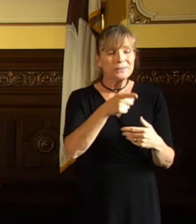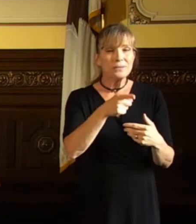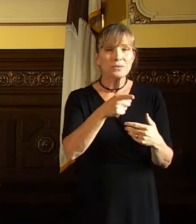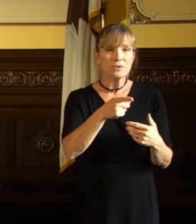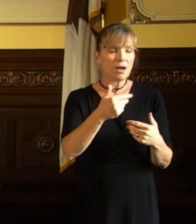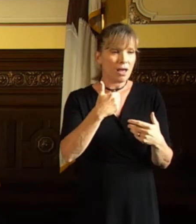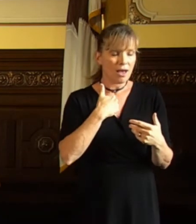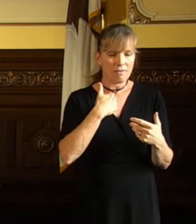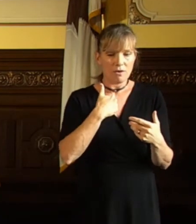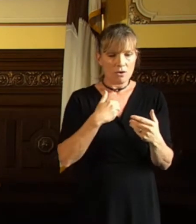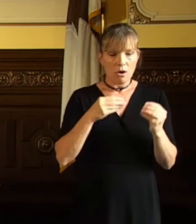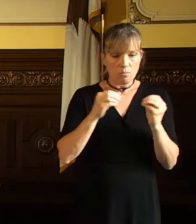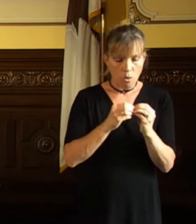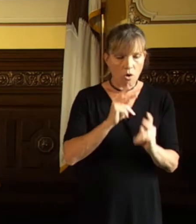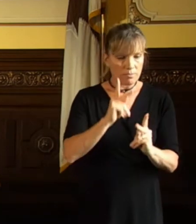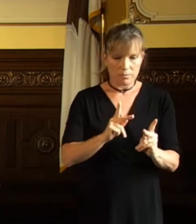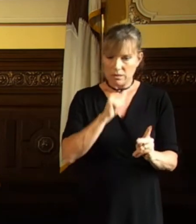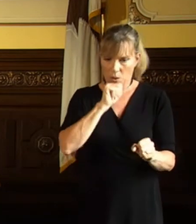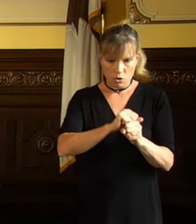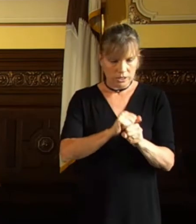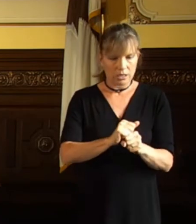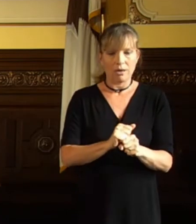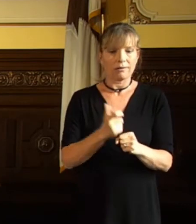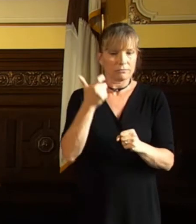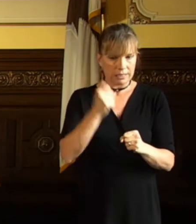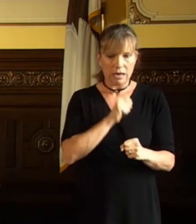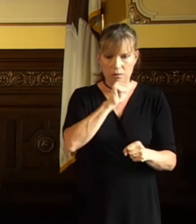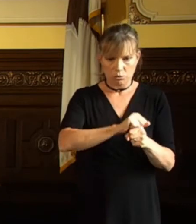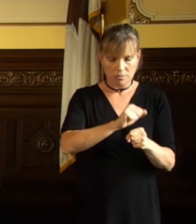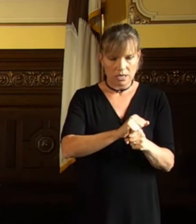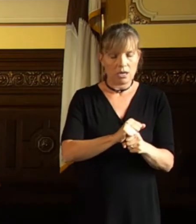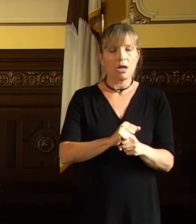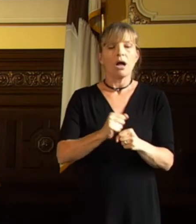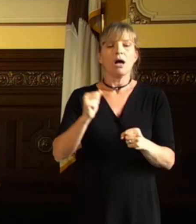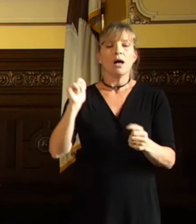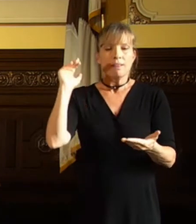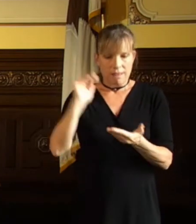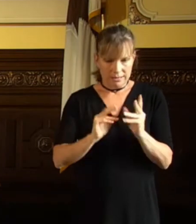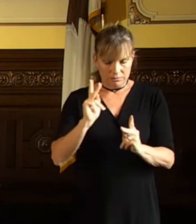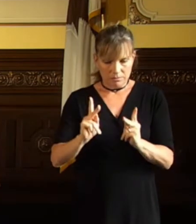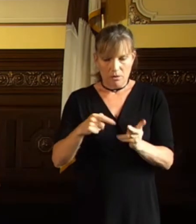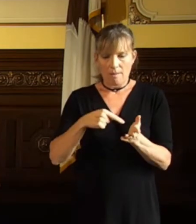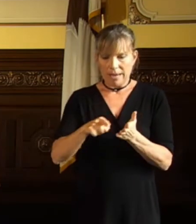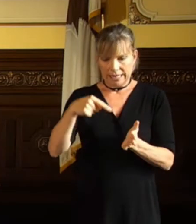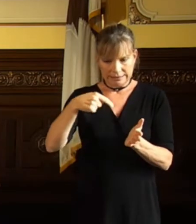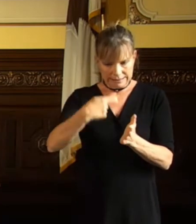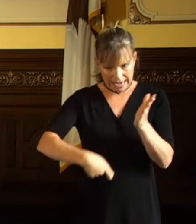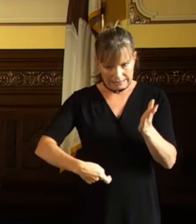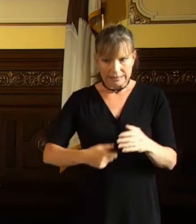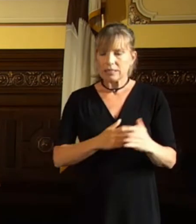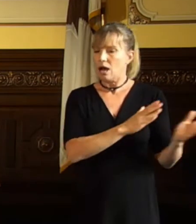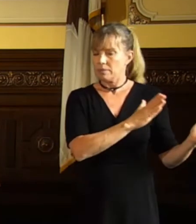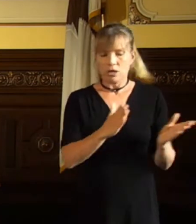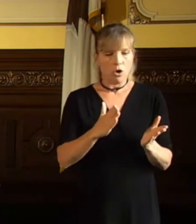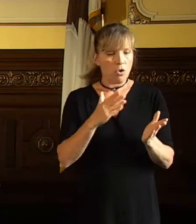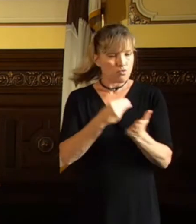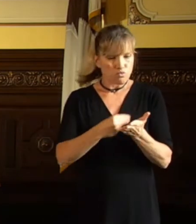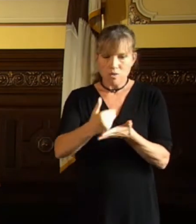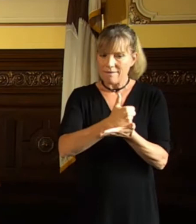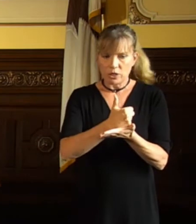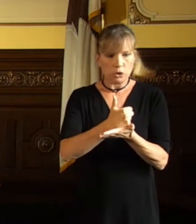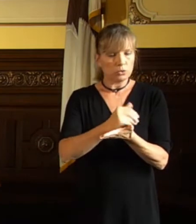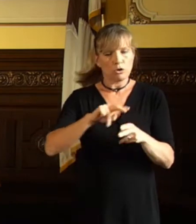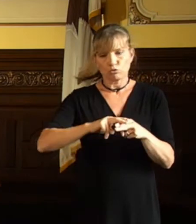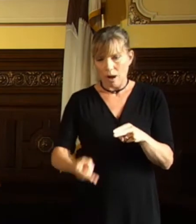an increased number of people unemployed, a decreased number of people who are paying taxes, revenues dropping